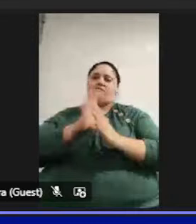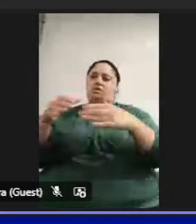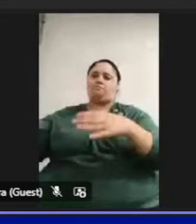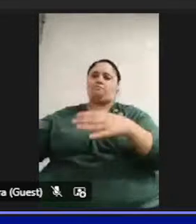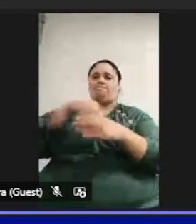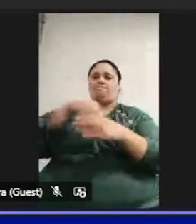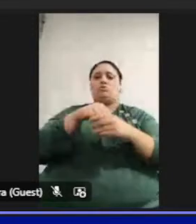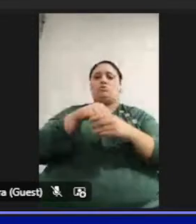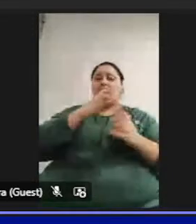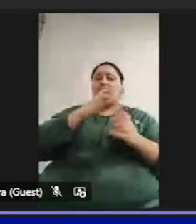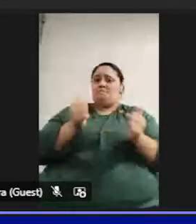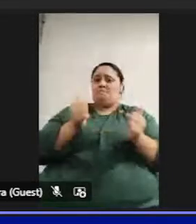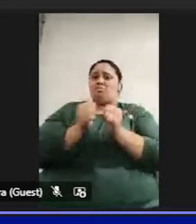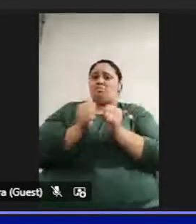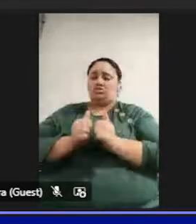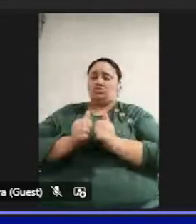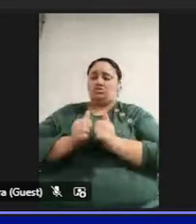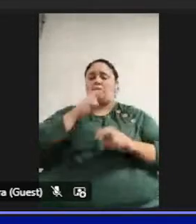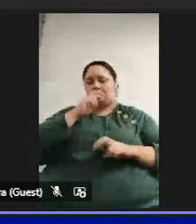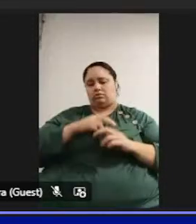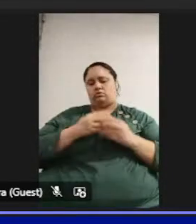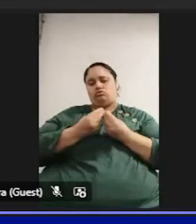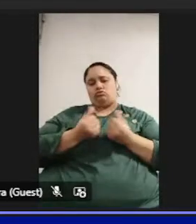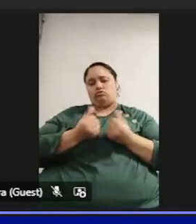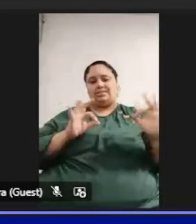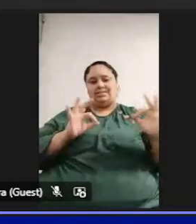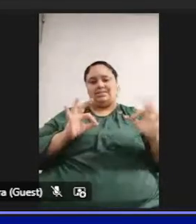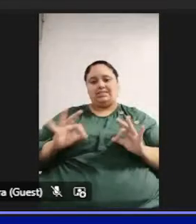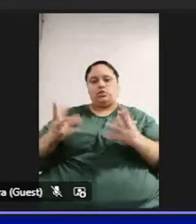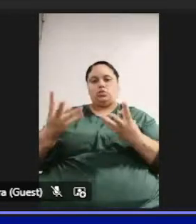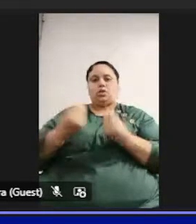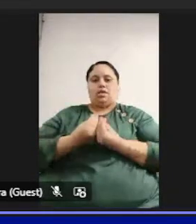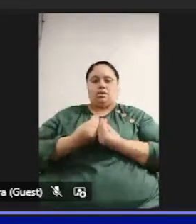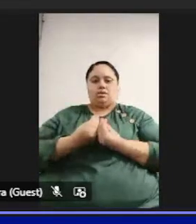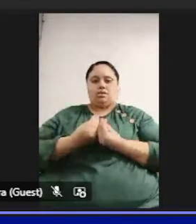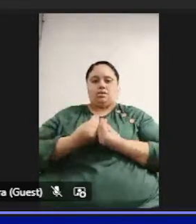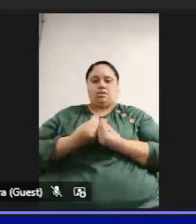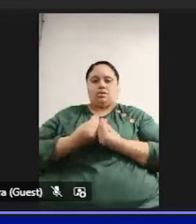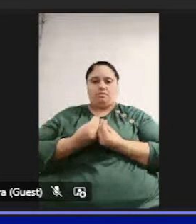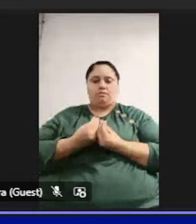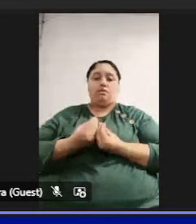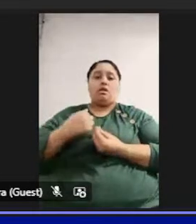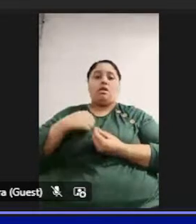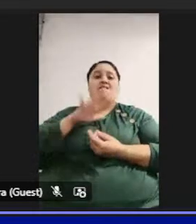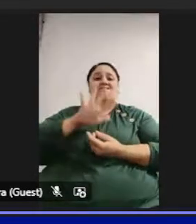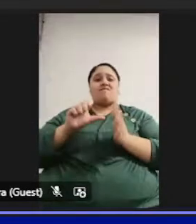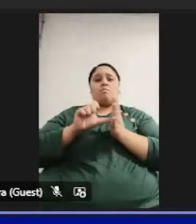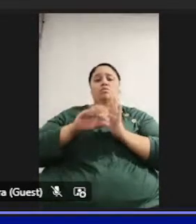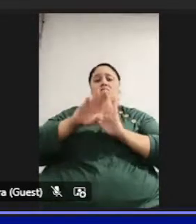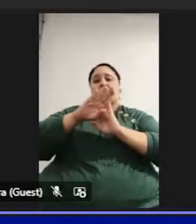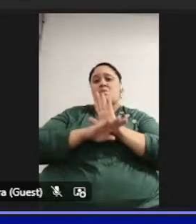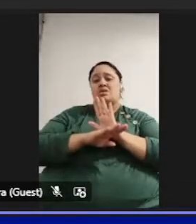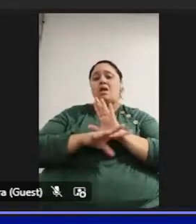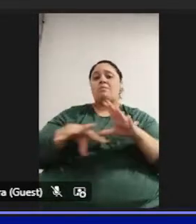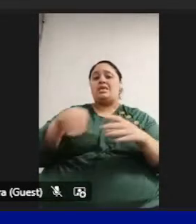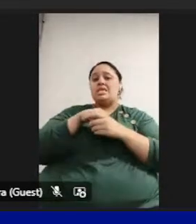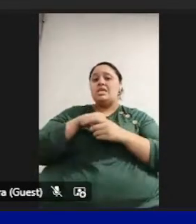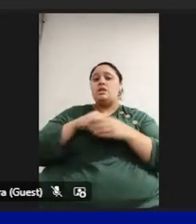need to solve things together. There are five key programs within the broader energy resilience